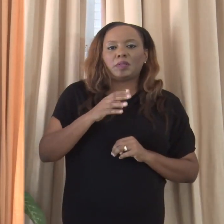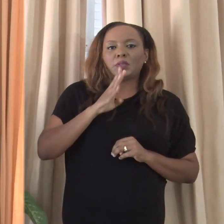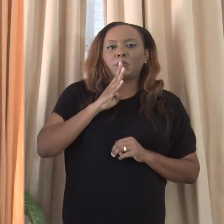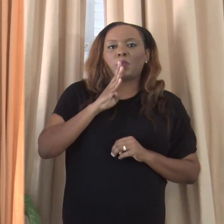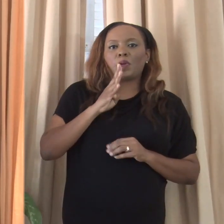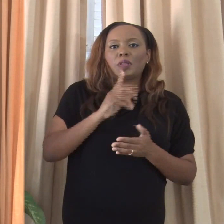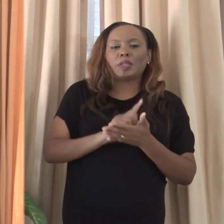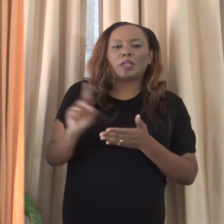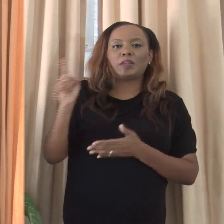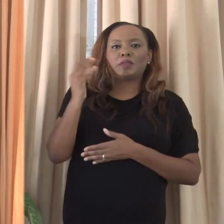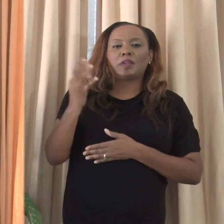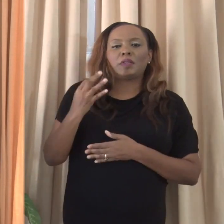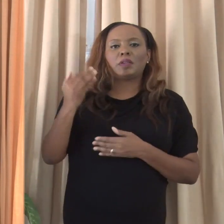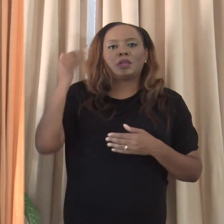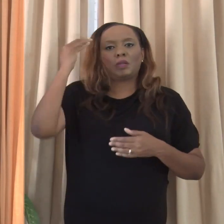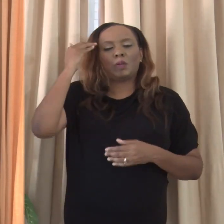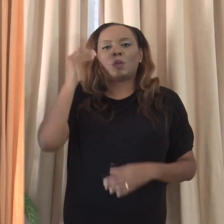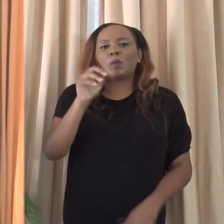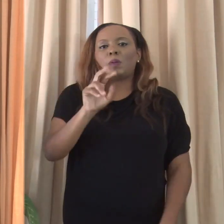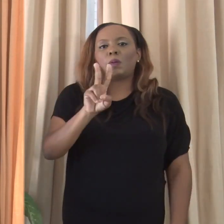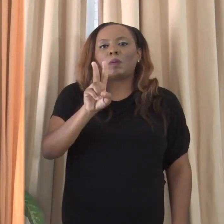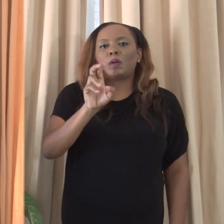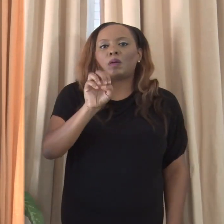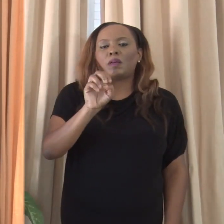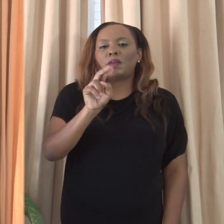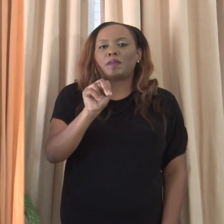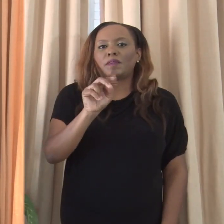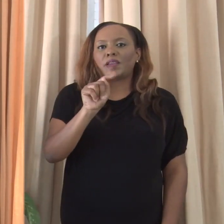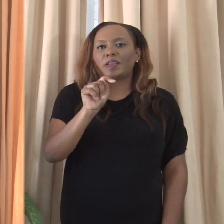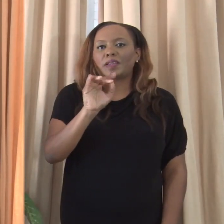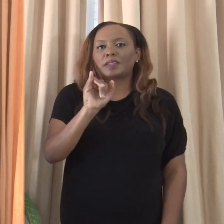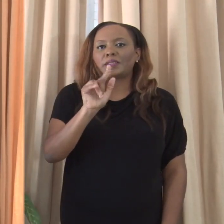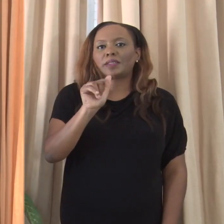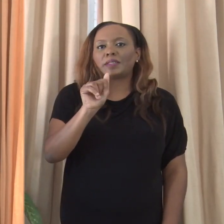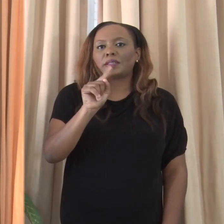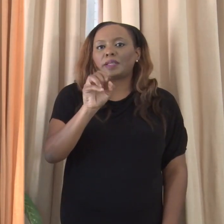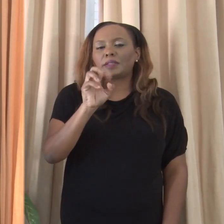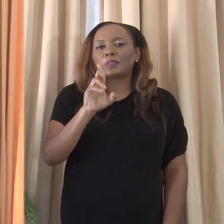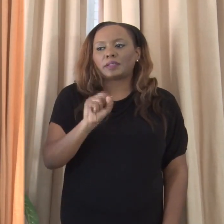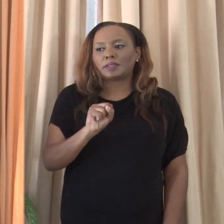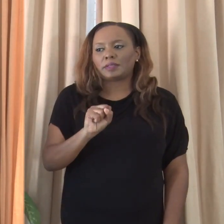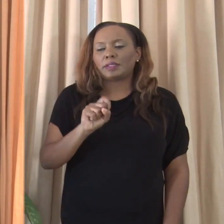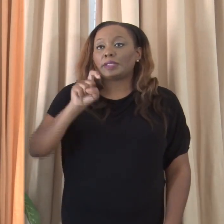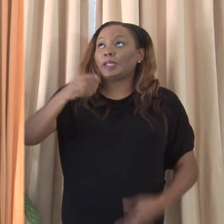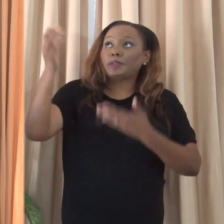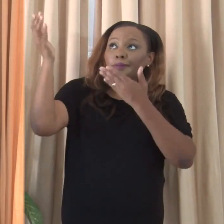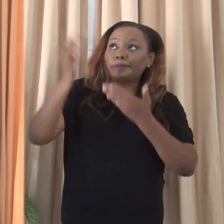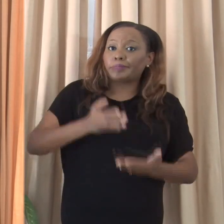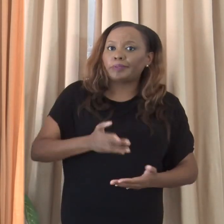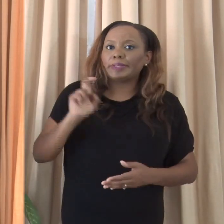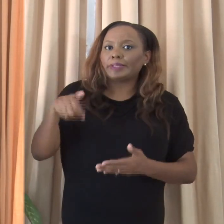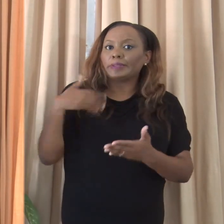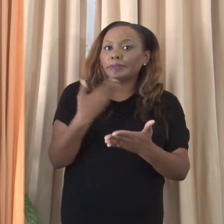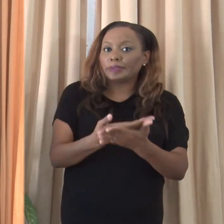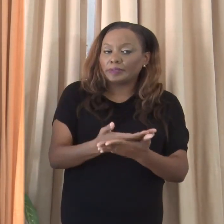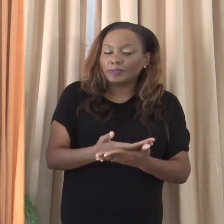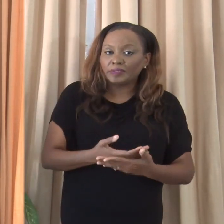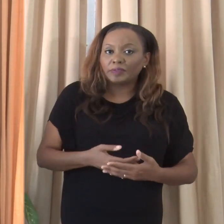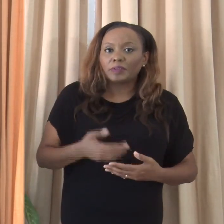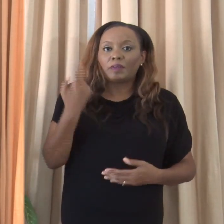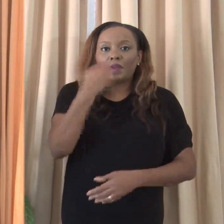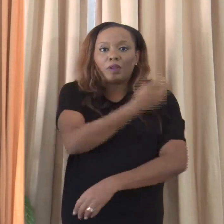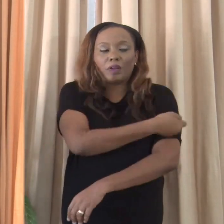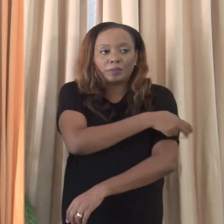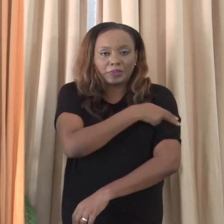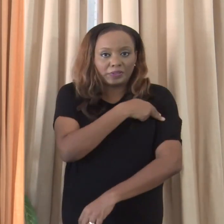the issue of ventilators being accessed is something that we are still doing. And then having access to